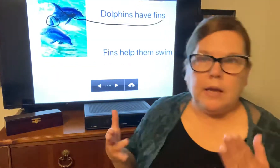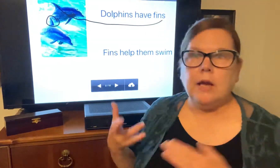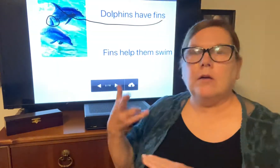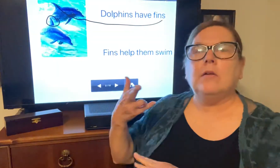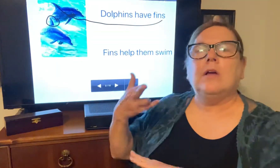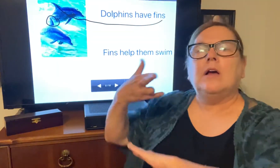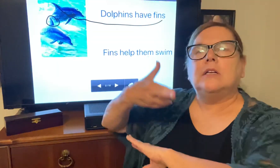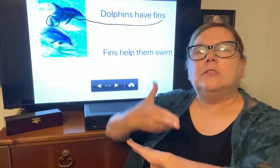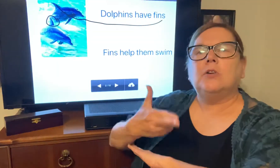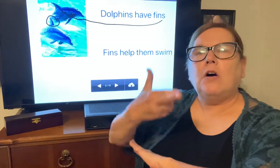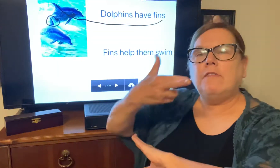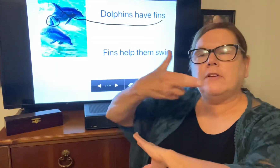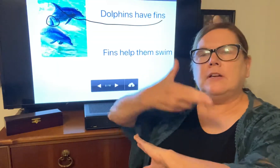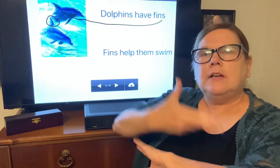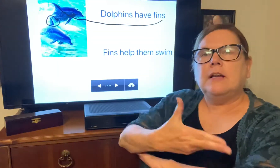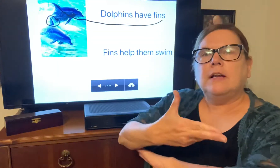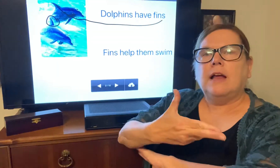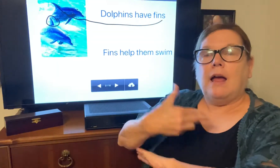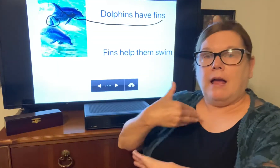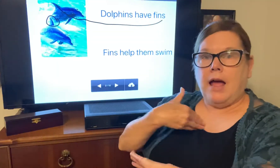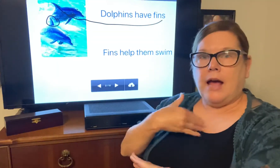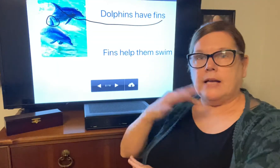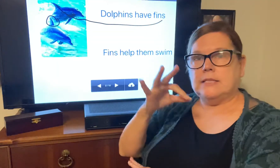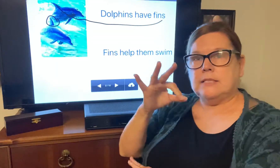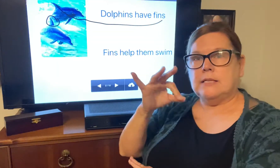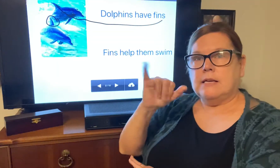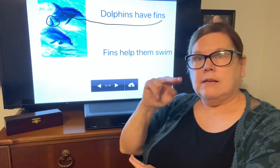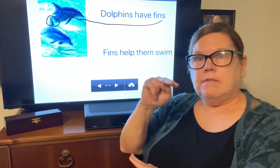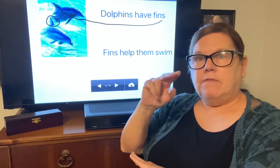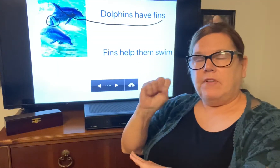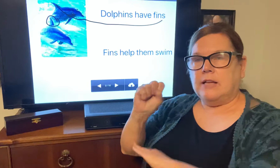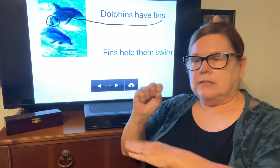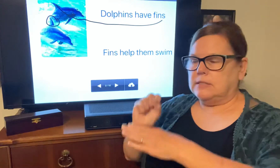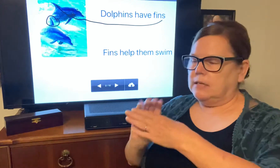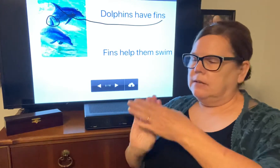Here, a dolphin has fins.